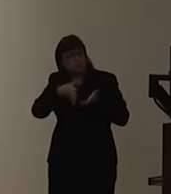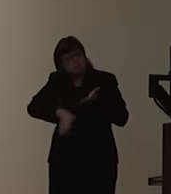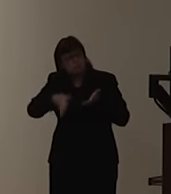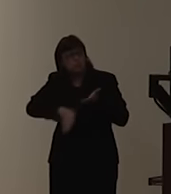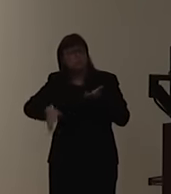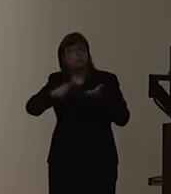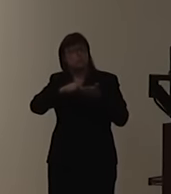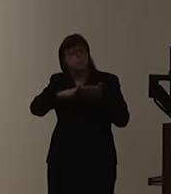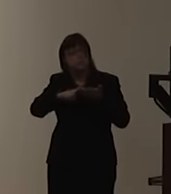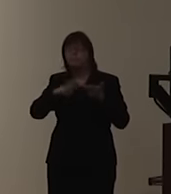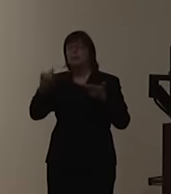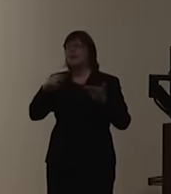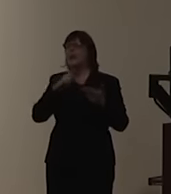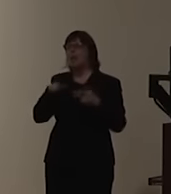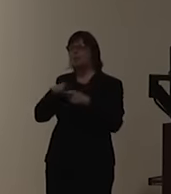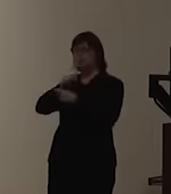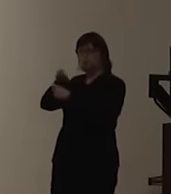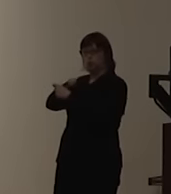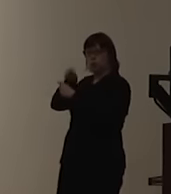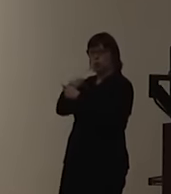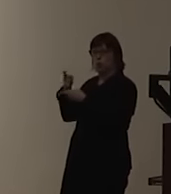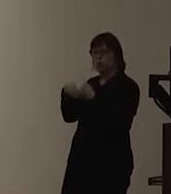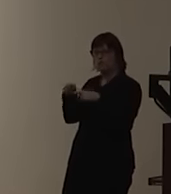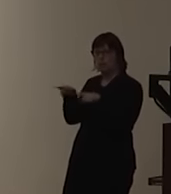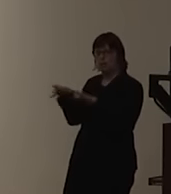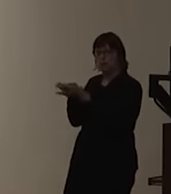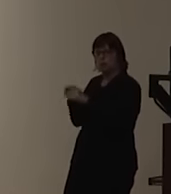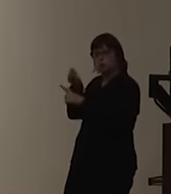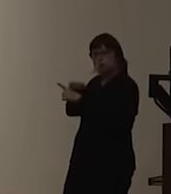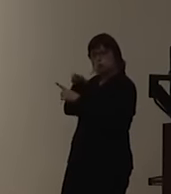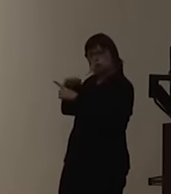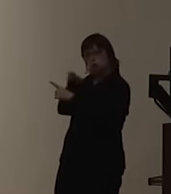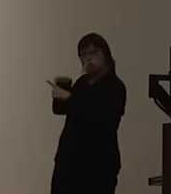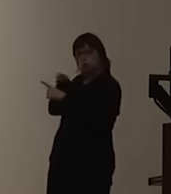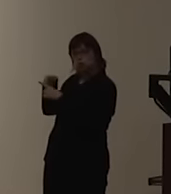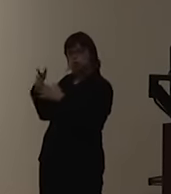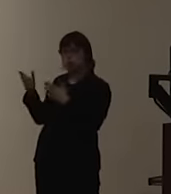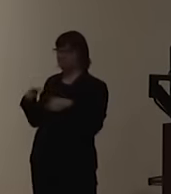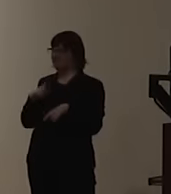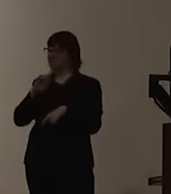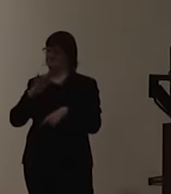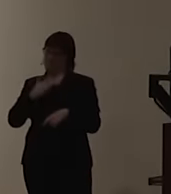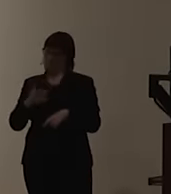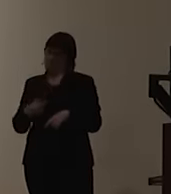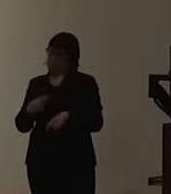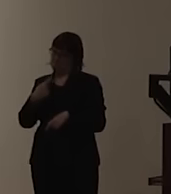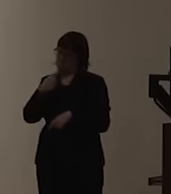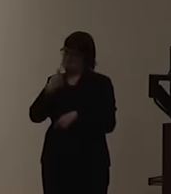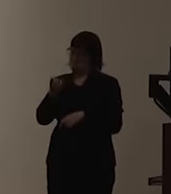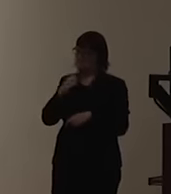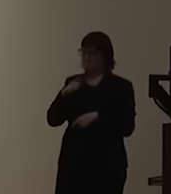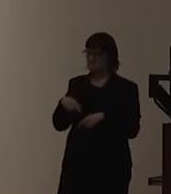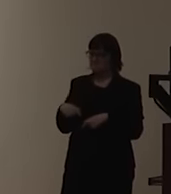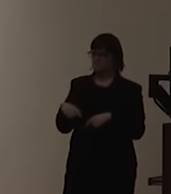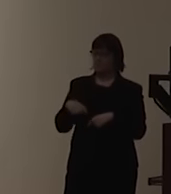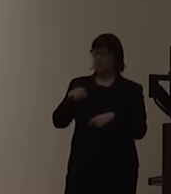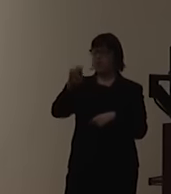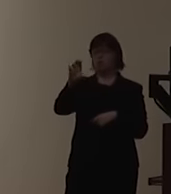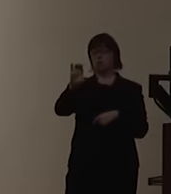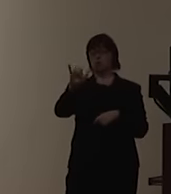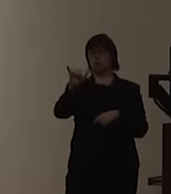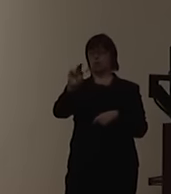This is the part where I get to torture the translator. Normally, I wouldn't even say chikungunya